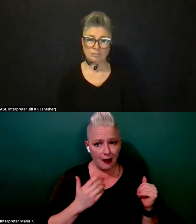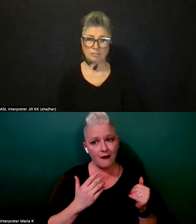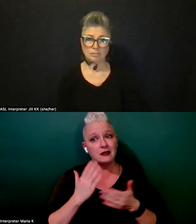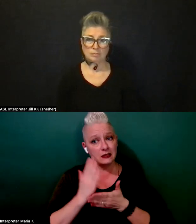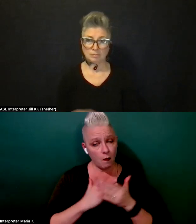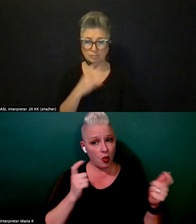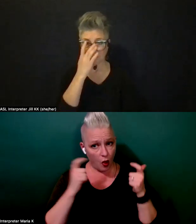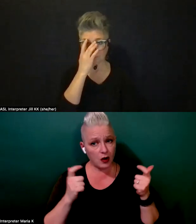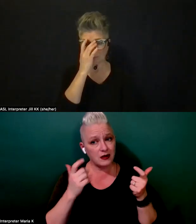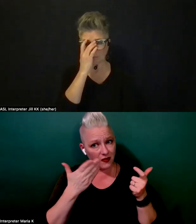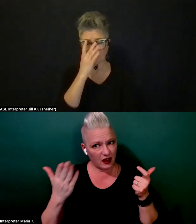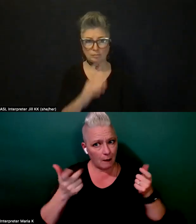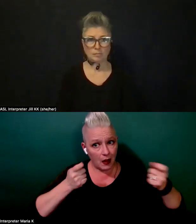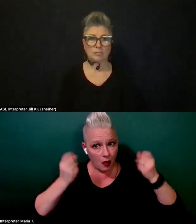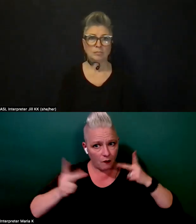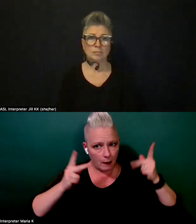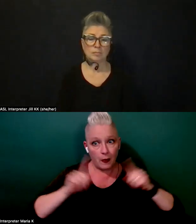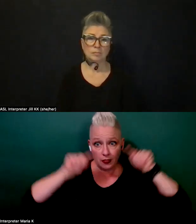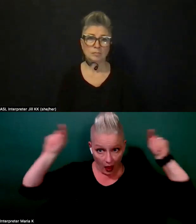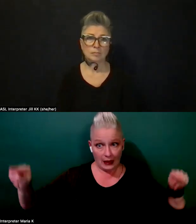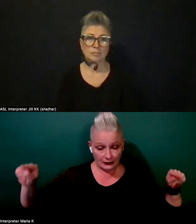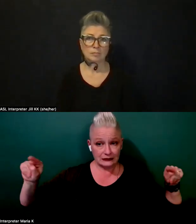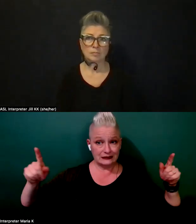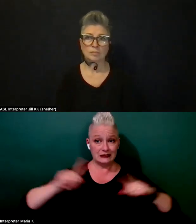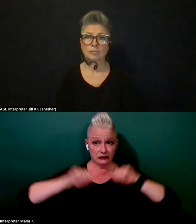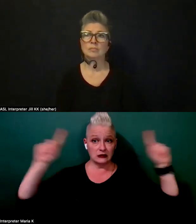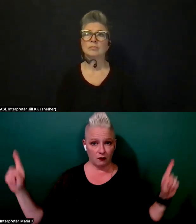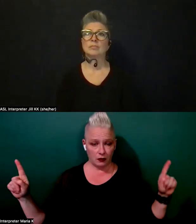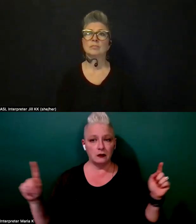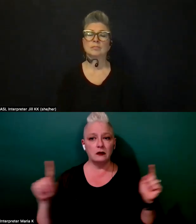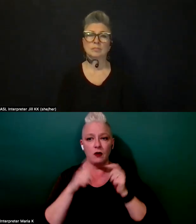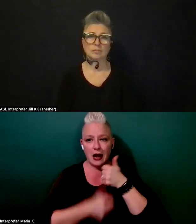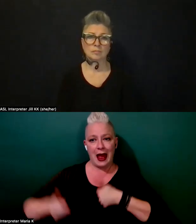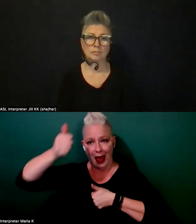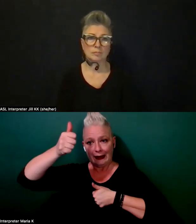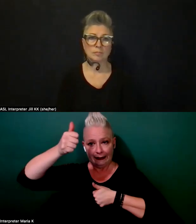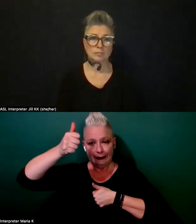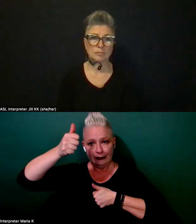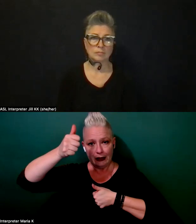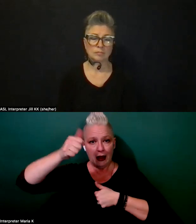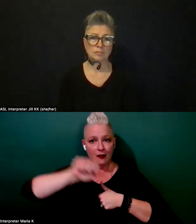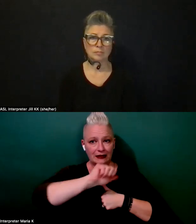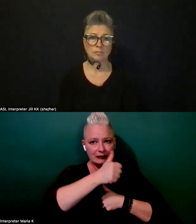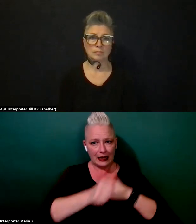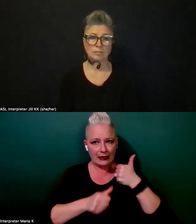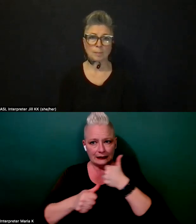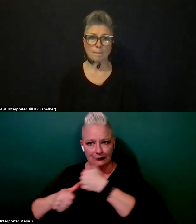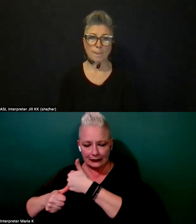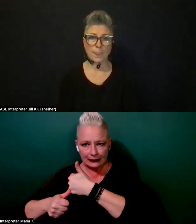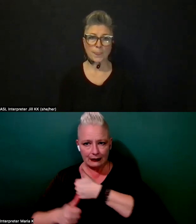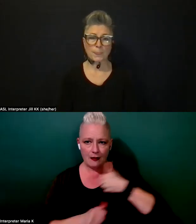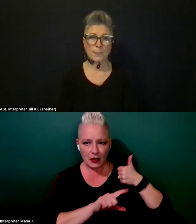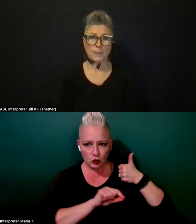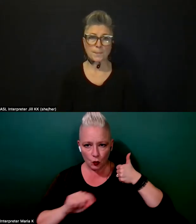manage a lot of people, but I mean it's very different to have a head designer and like 10 assistant designers and 20 tailors.